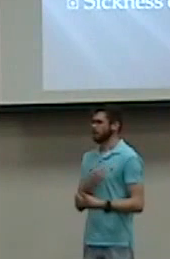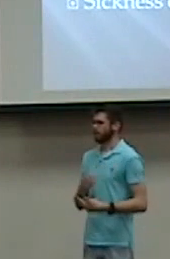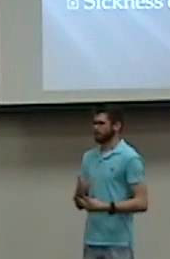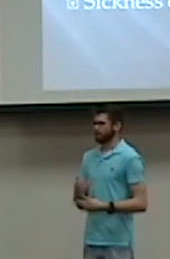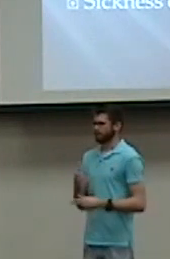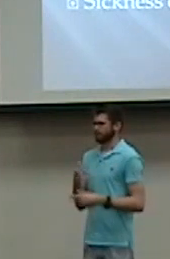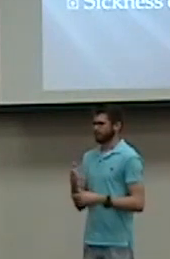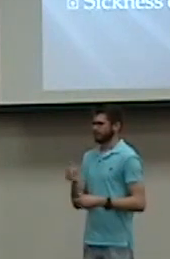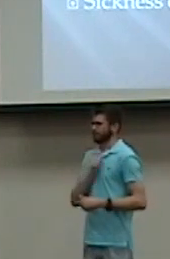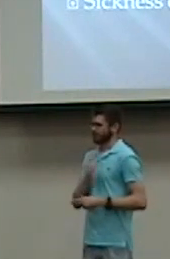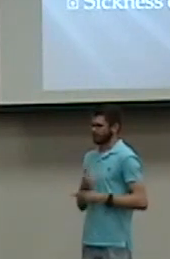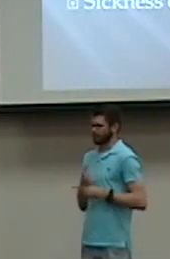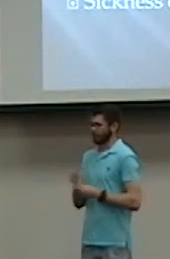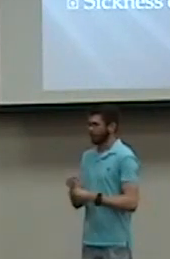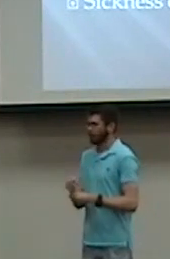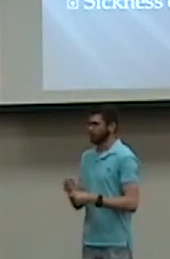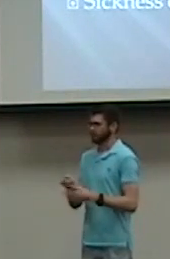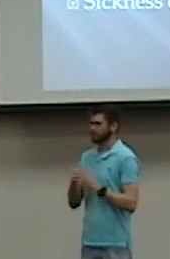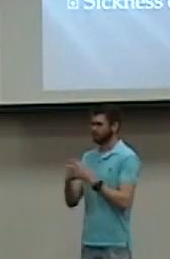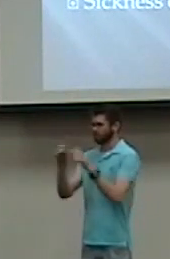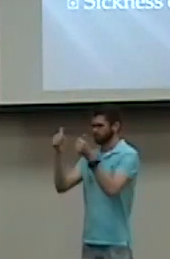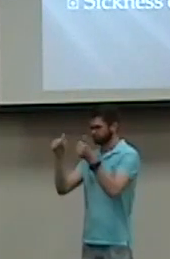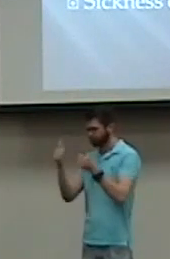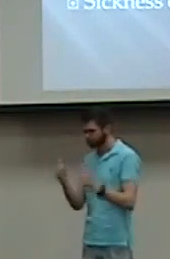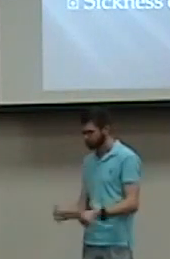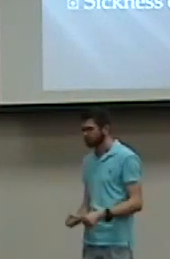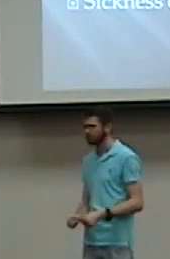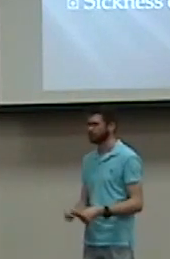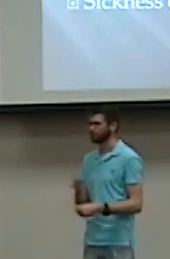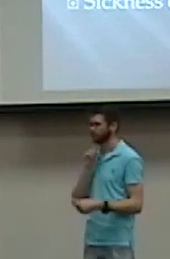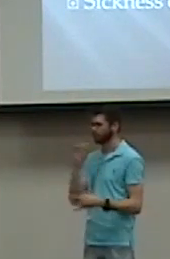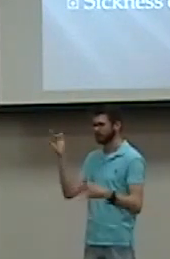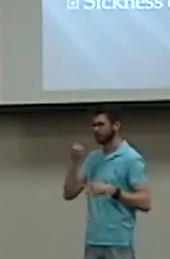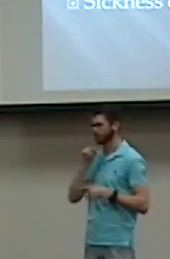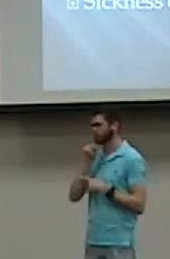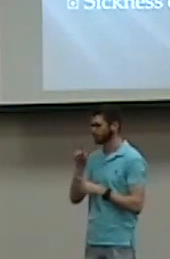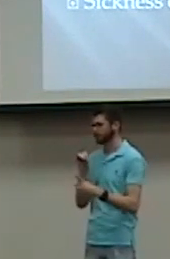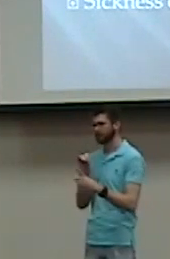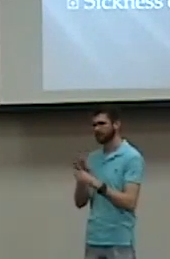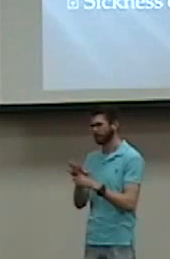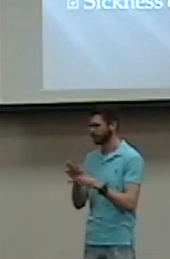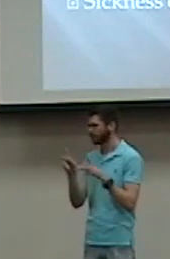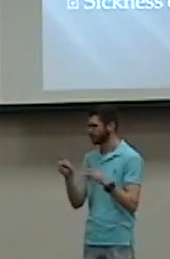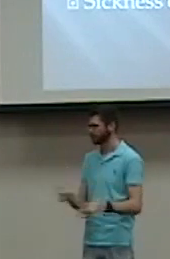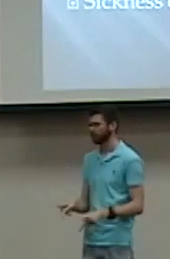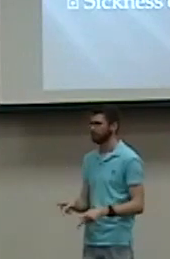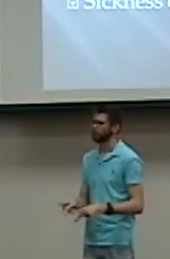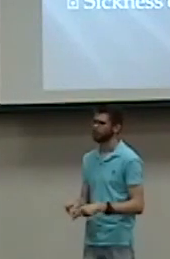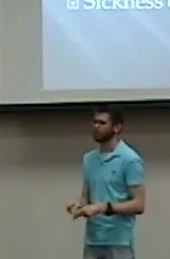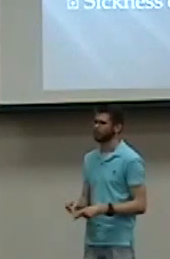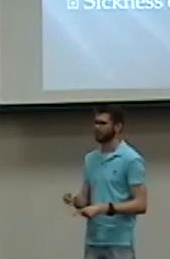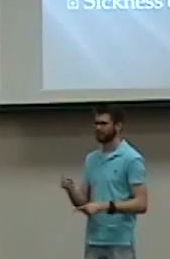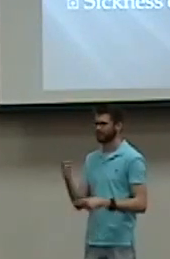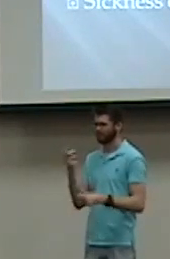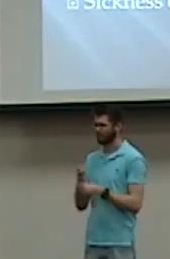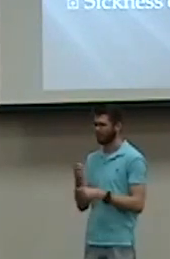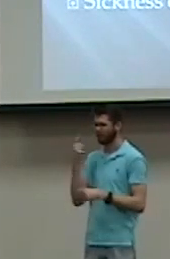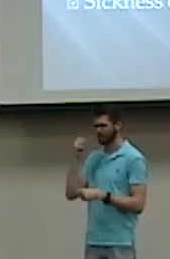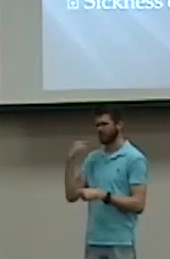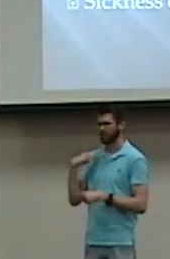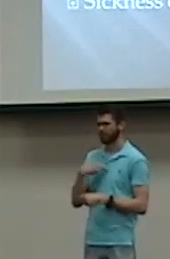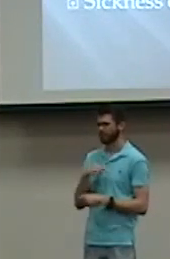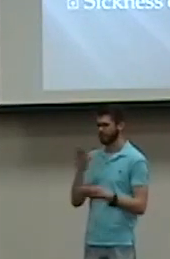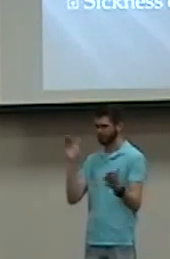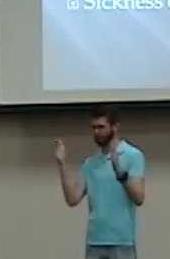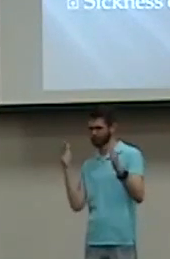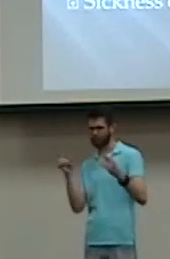happen. People are destroyed by things like this, and we cannot compare their hurts. We can't say, well, your condition is this,